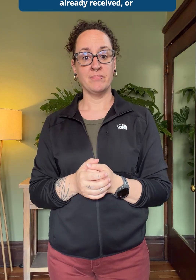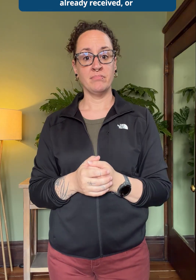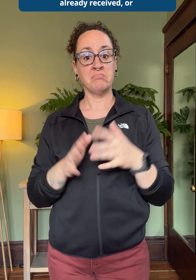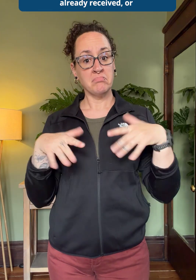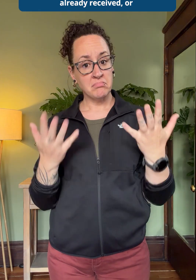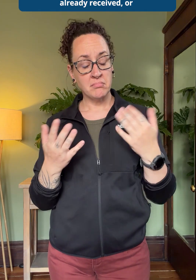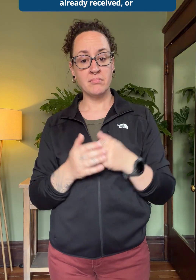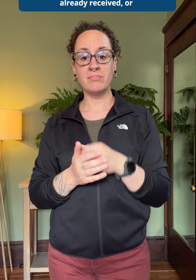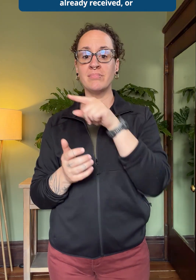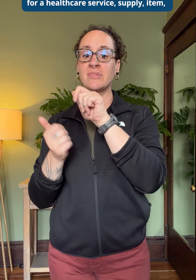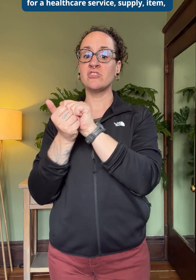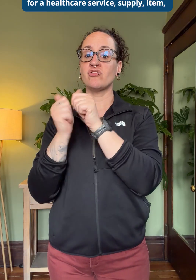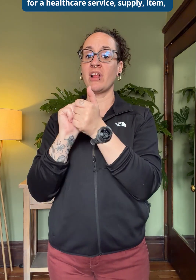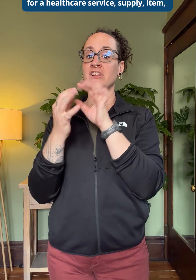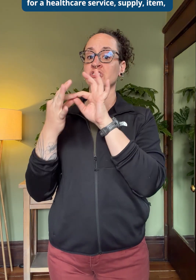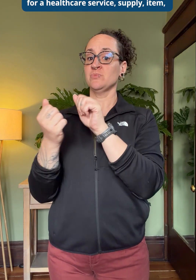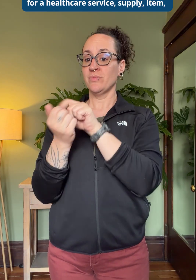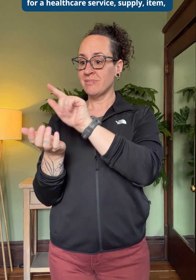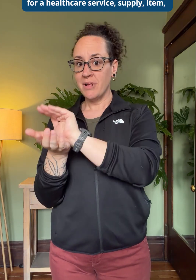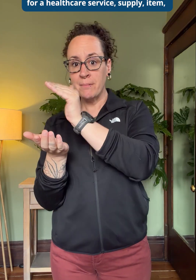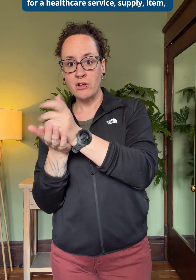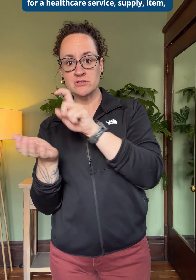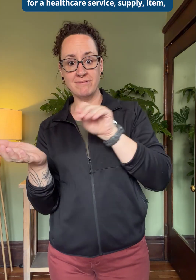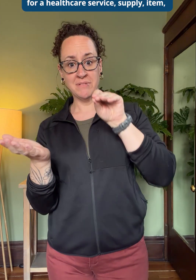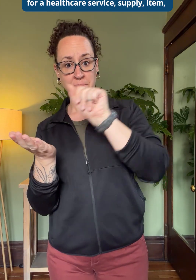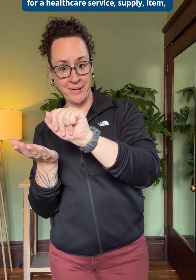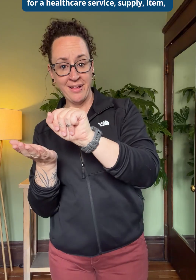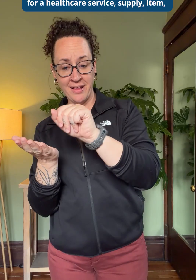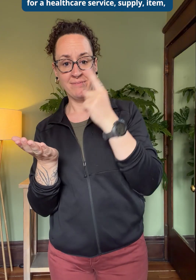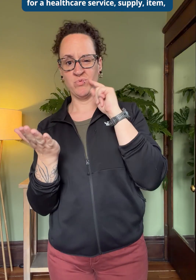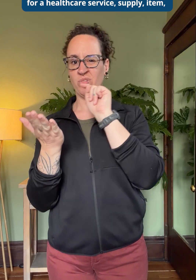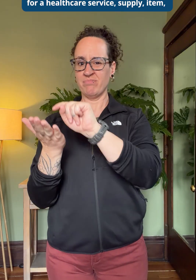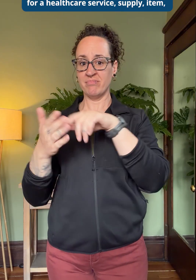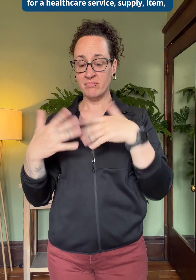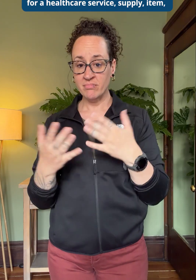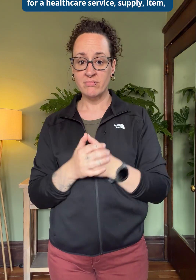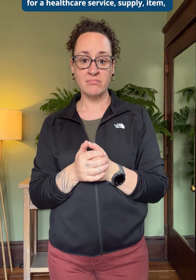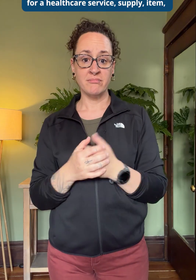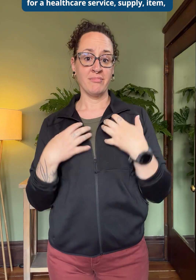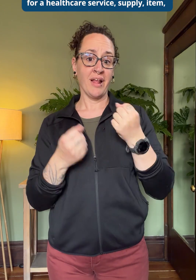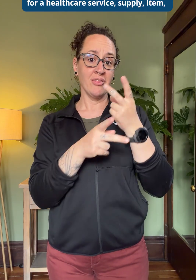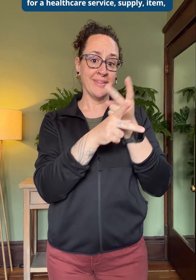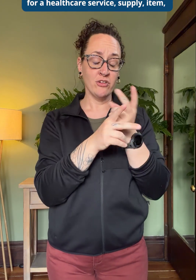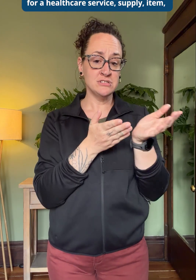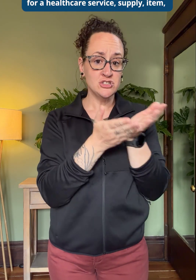received, or a change in the amount you have to pay for a healthcare